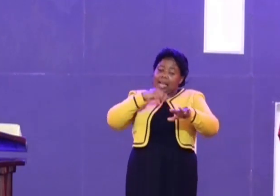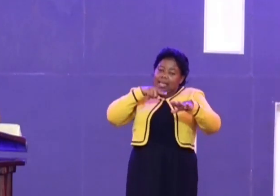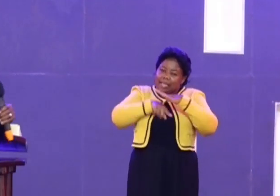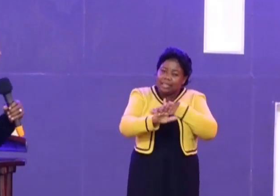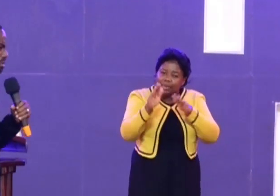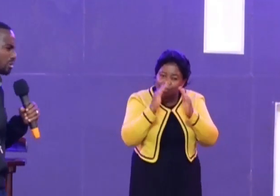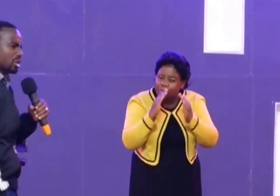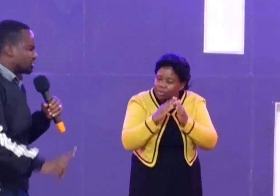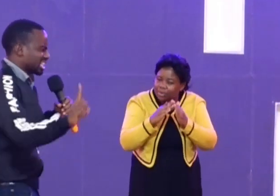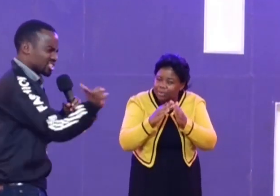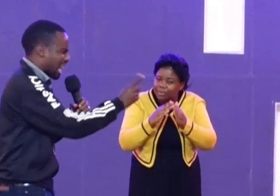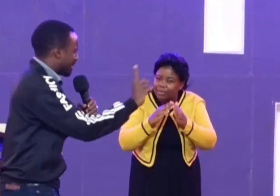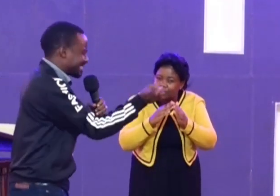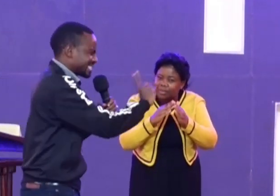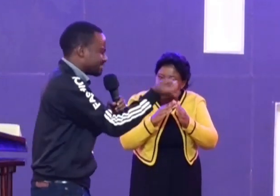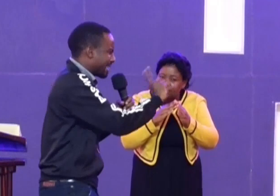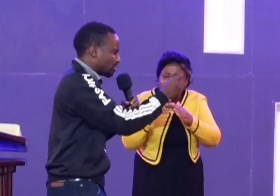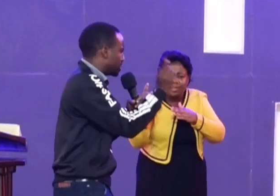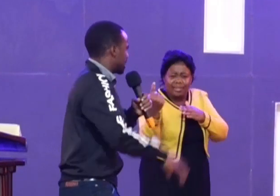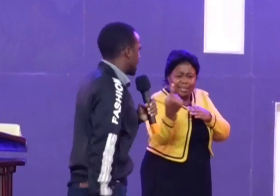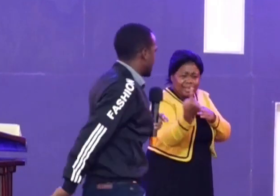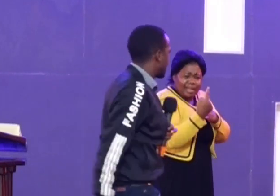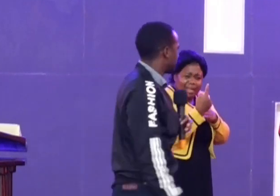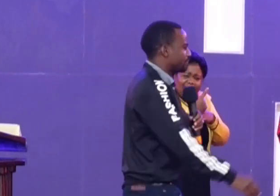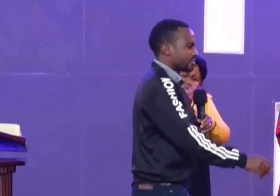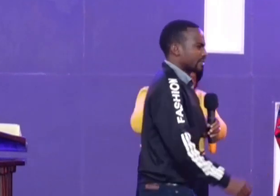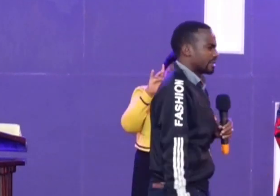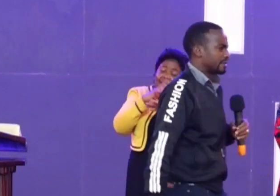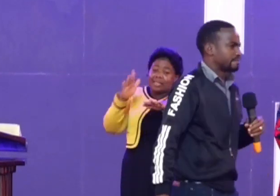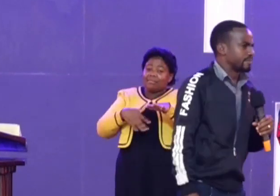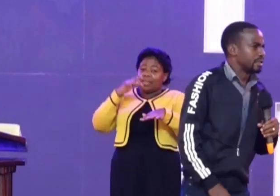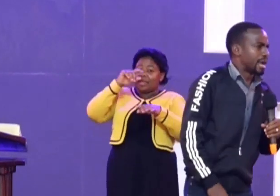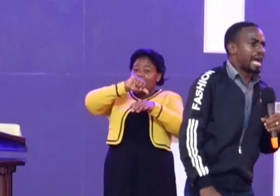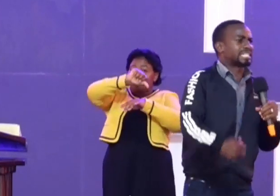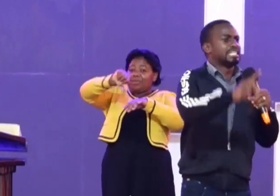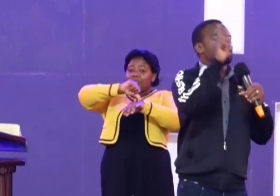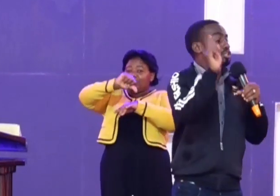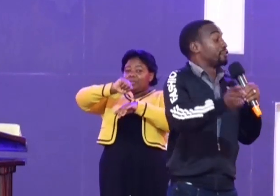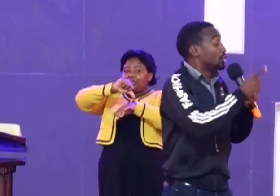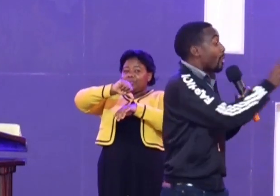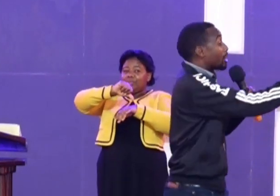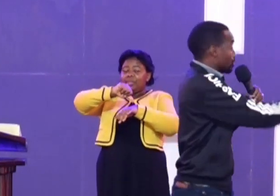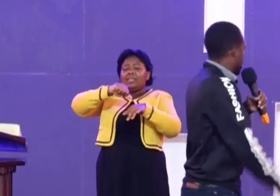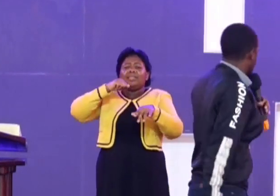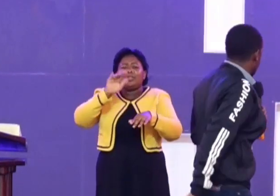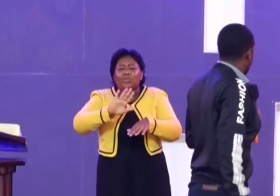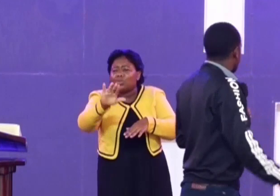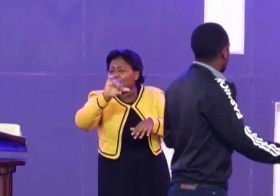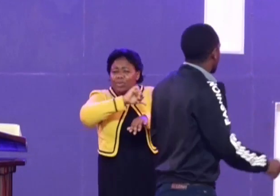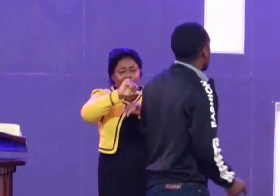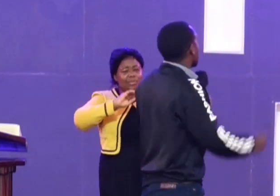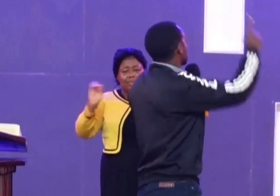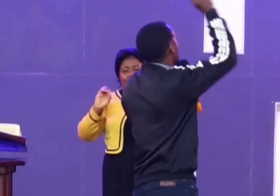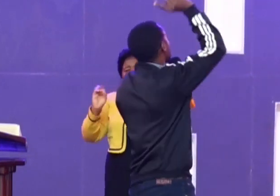malane nyengere nyumba zamwe. Just come and test my anointing. Jangu mulozelebeza ku mafuta gange. Actually it is not even your anointing. Atenga